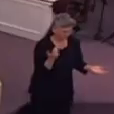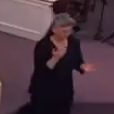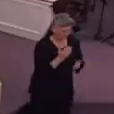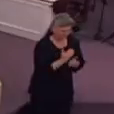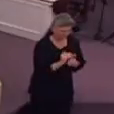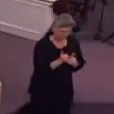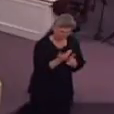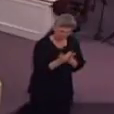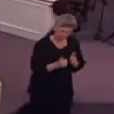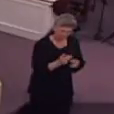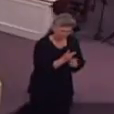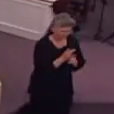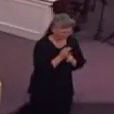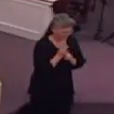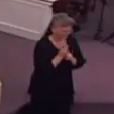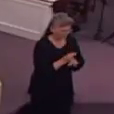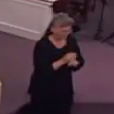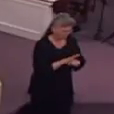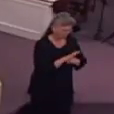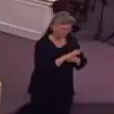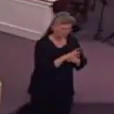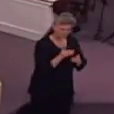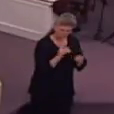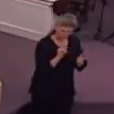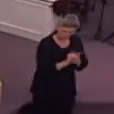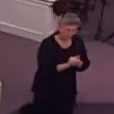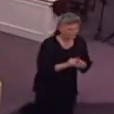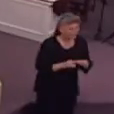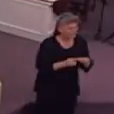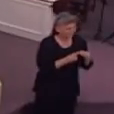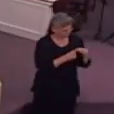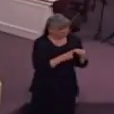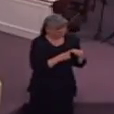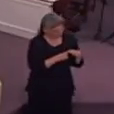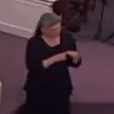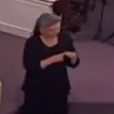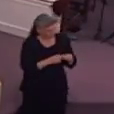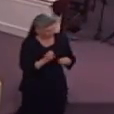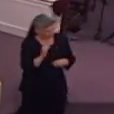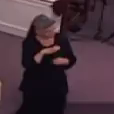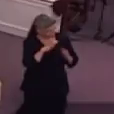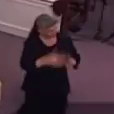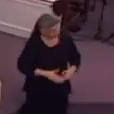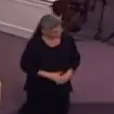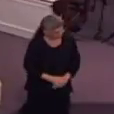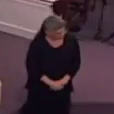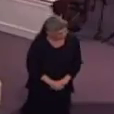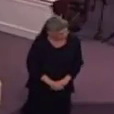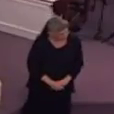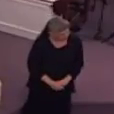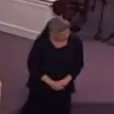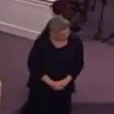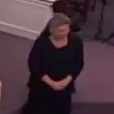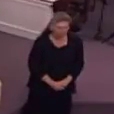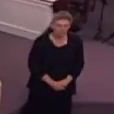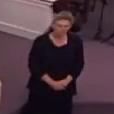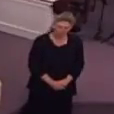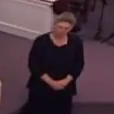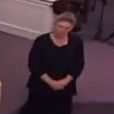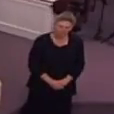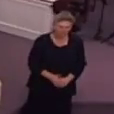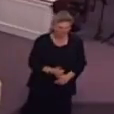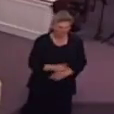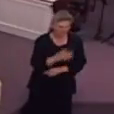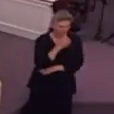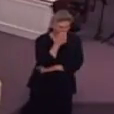how someone could care enough to do that, especially a stranger. And it wasn't long that everybody were